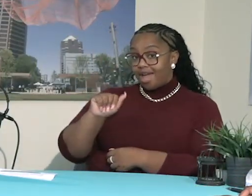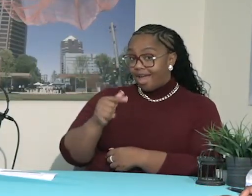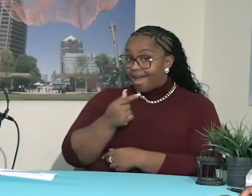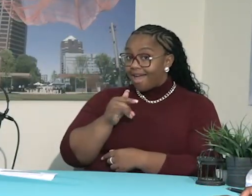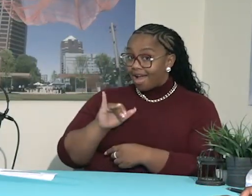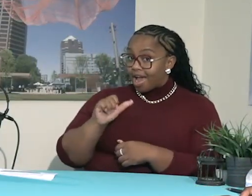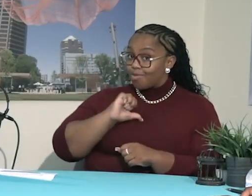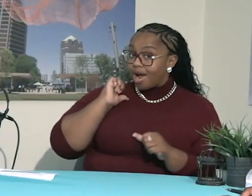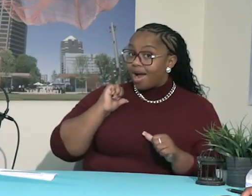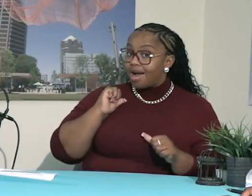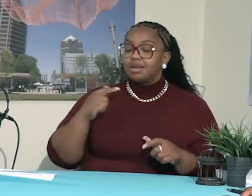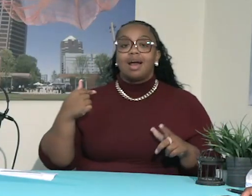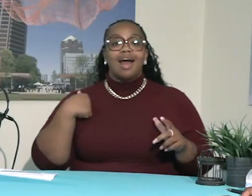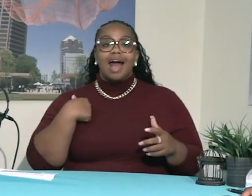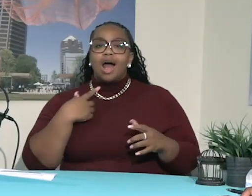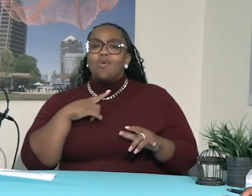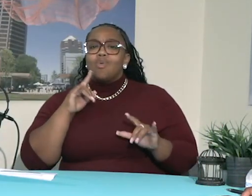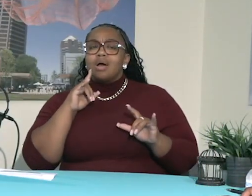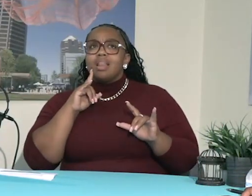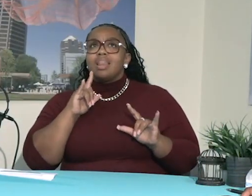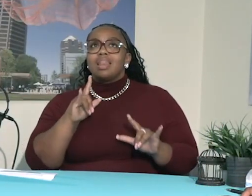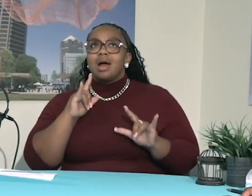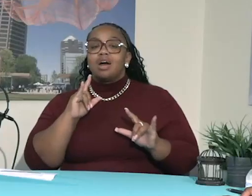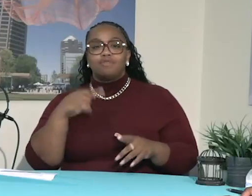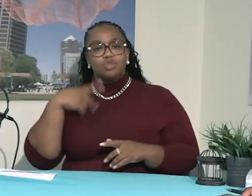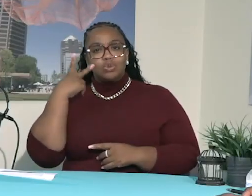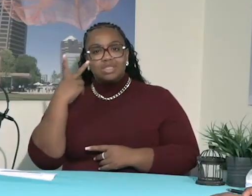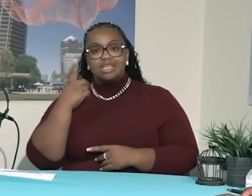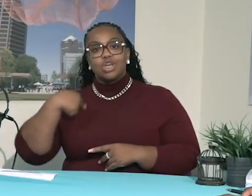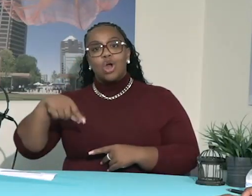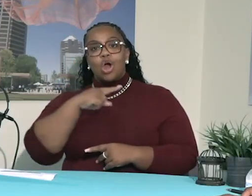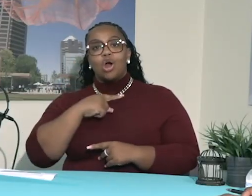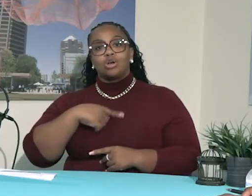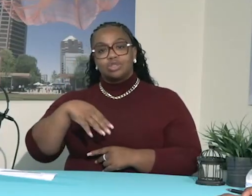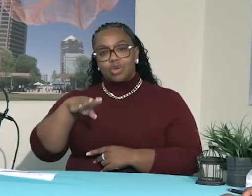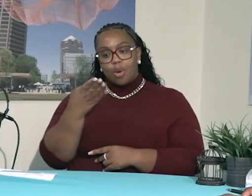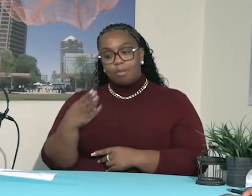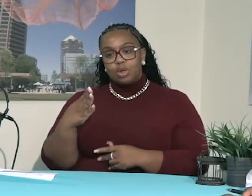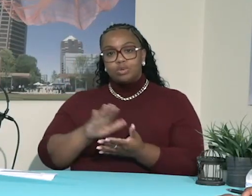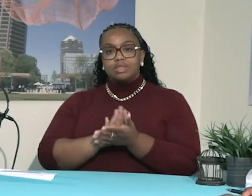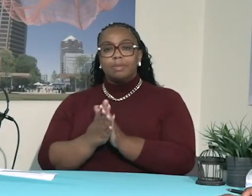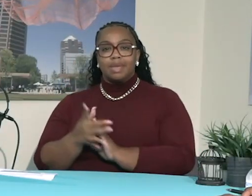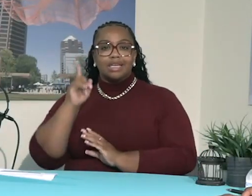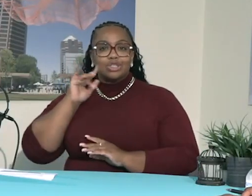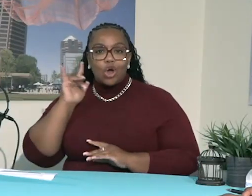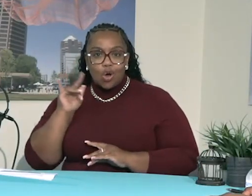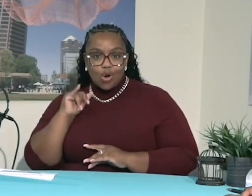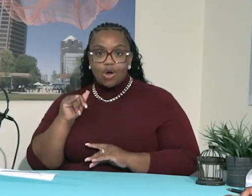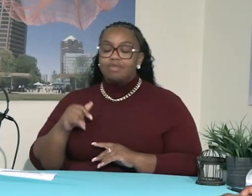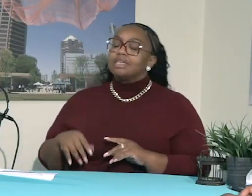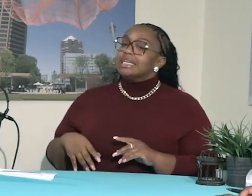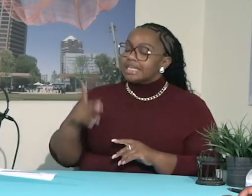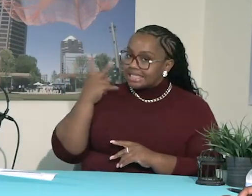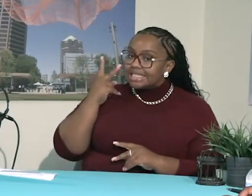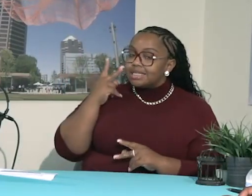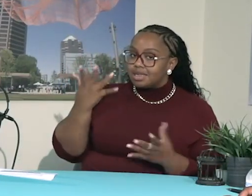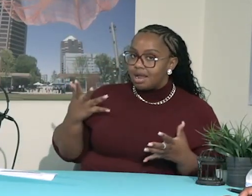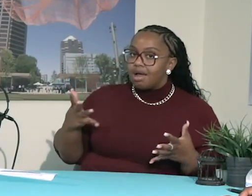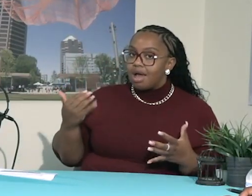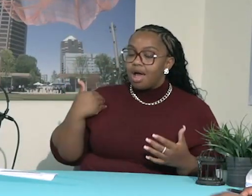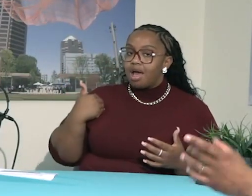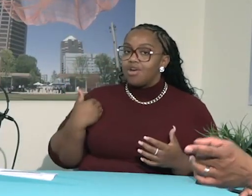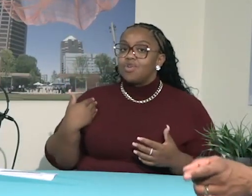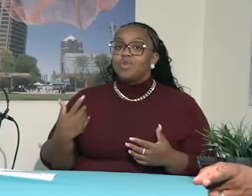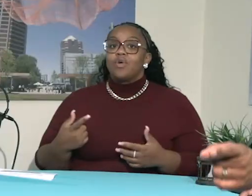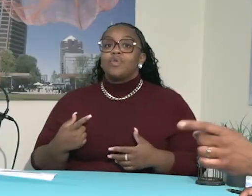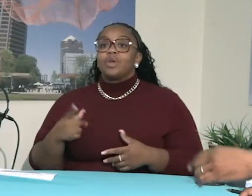have you seen our Blues Make Us Gold? I've seen it. Okay. Yeah. It's on Prime, I believe. It's on Prime. Well, I went to